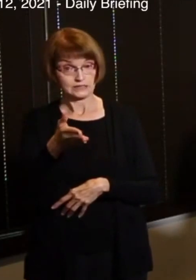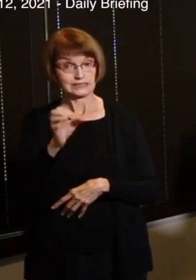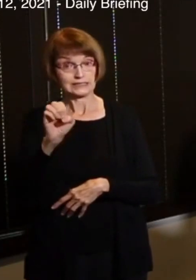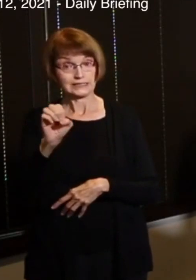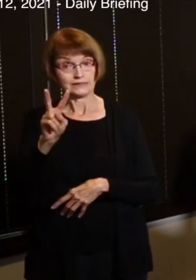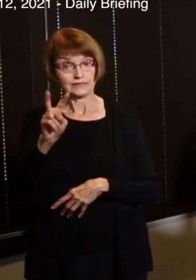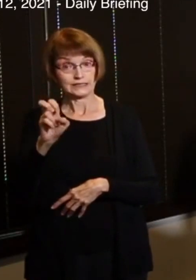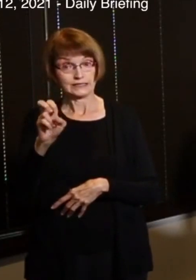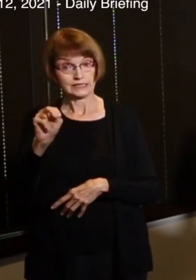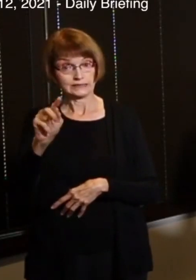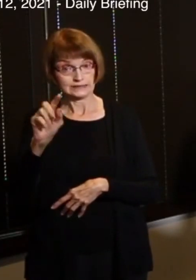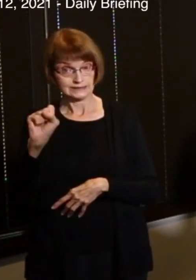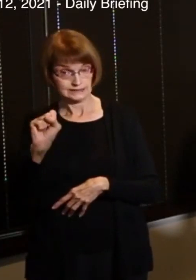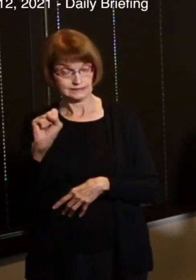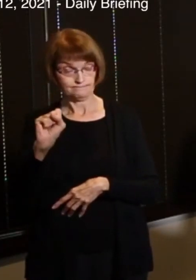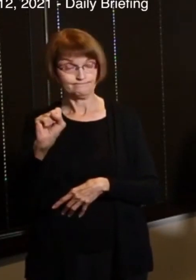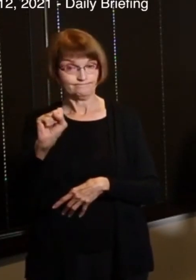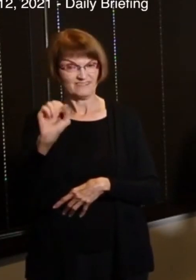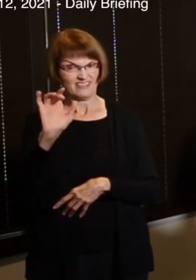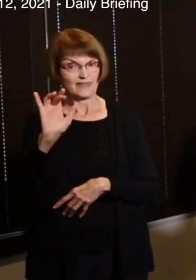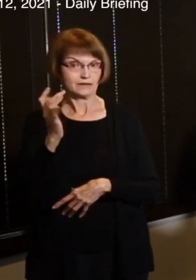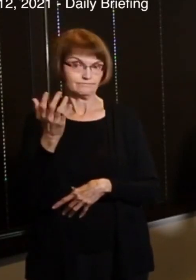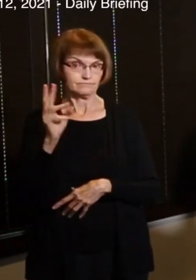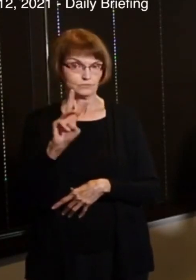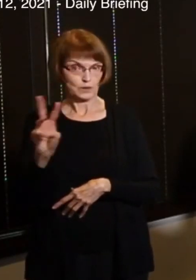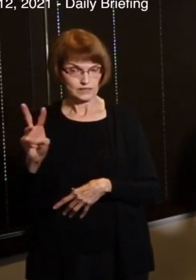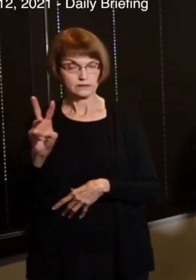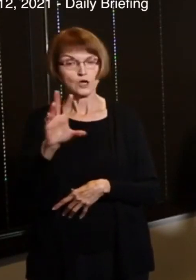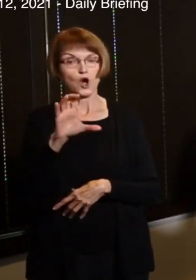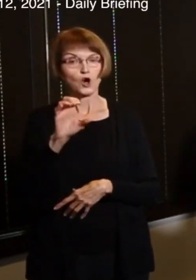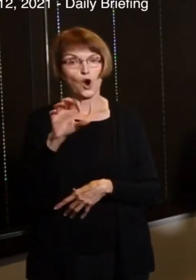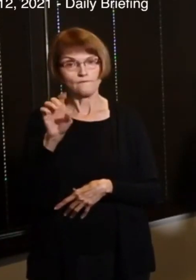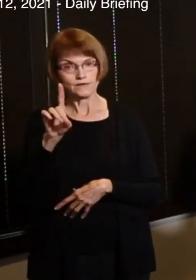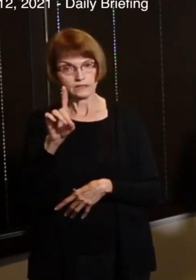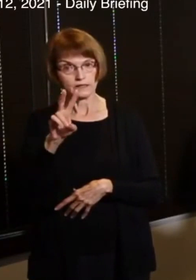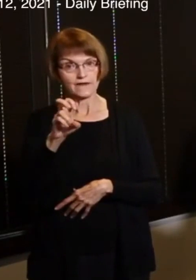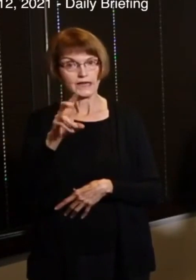covidvaccine.gov/events. So that is, once again,